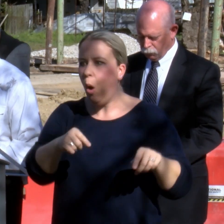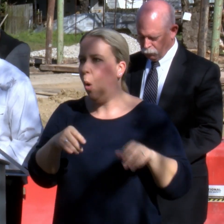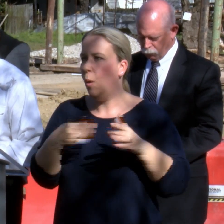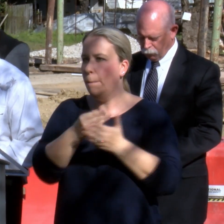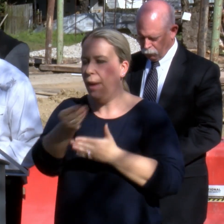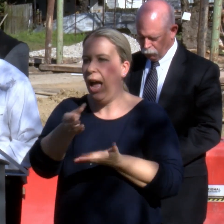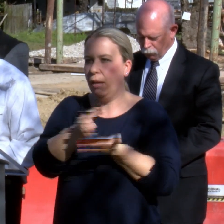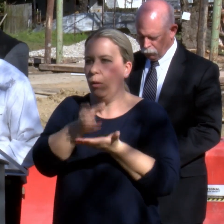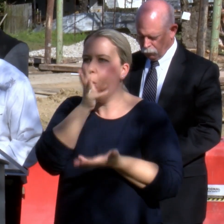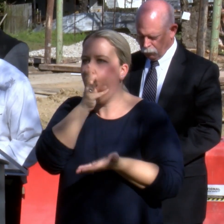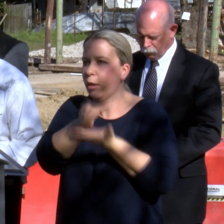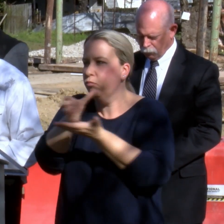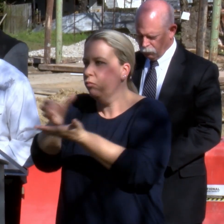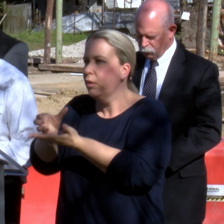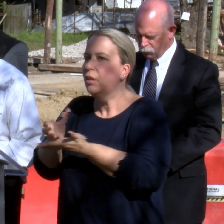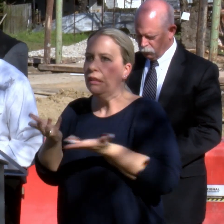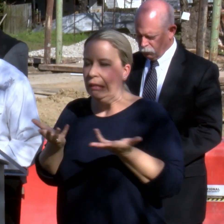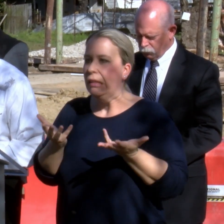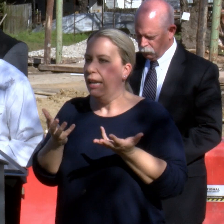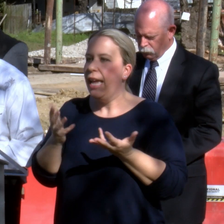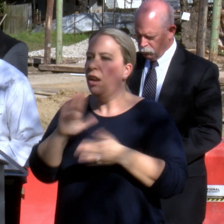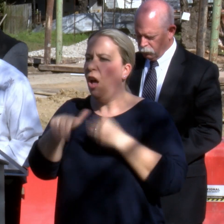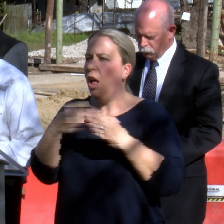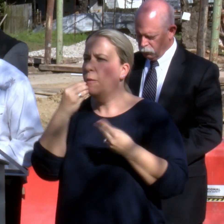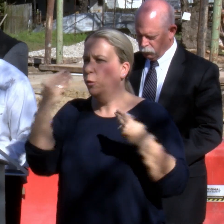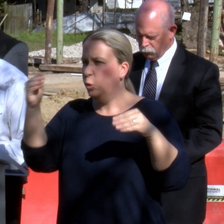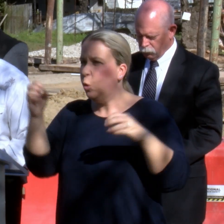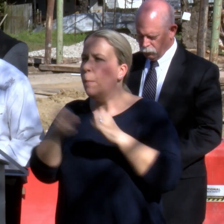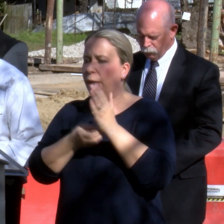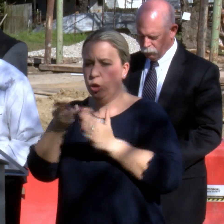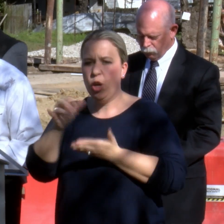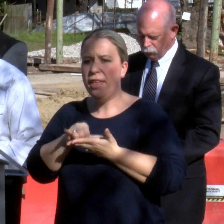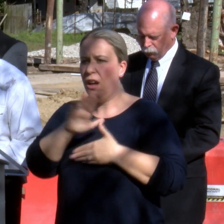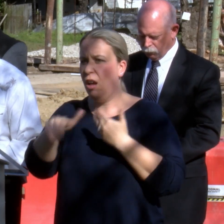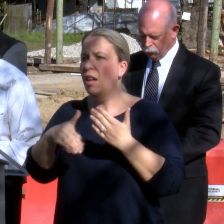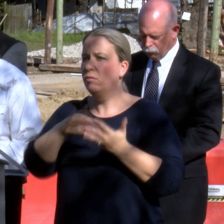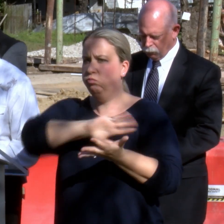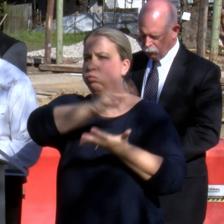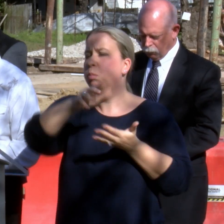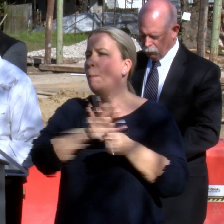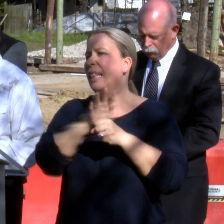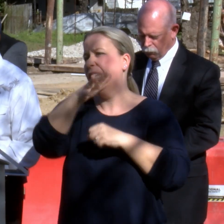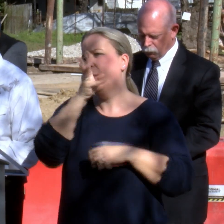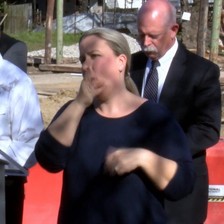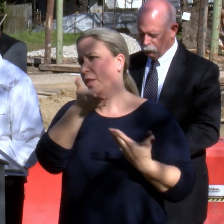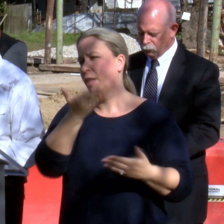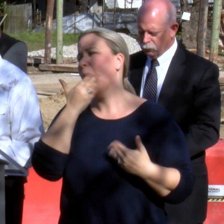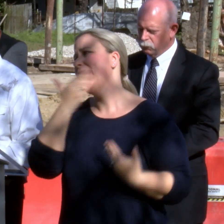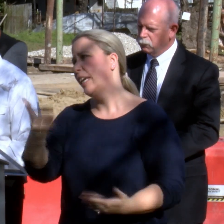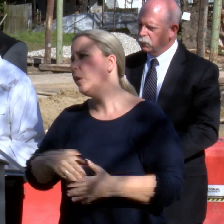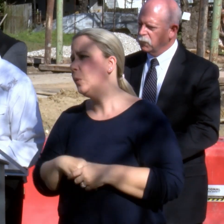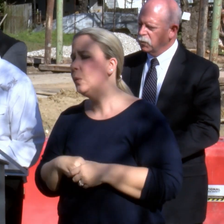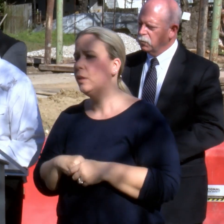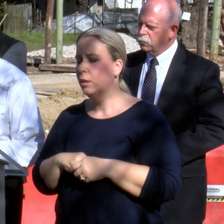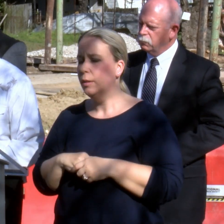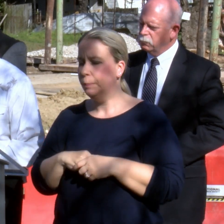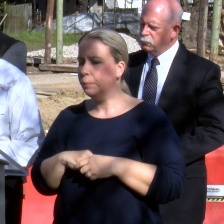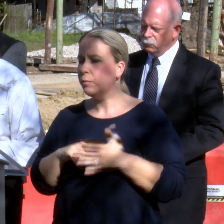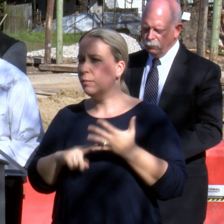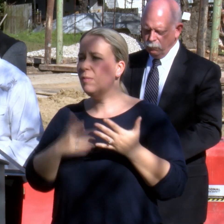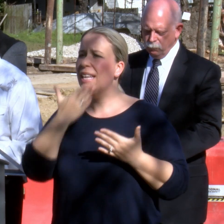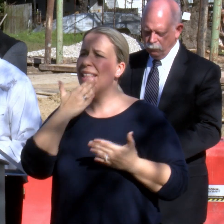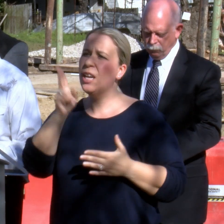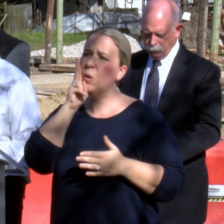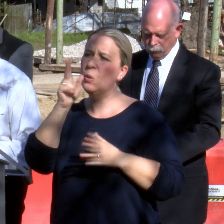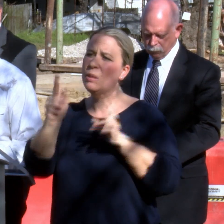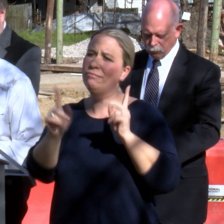bottled water, and then they are putting forth every effort to make sure that their shelves remain stocked, and I want to thank them. And then, of course, I want to thank